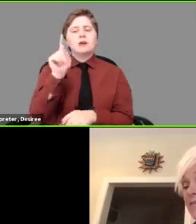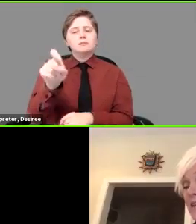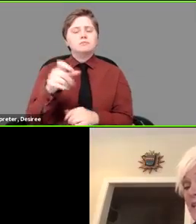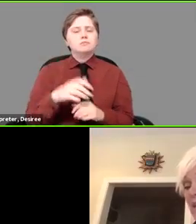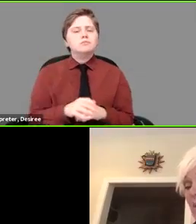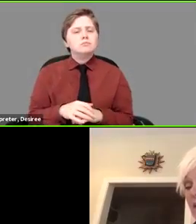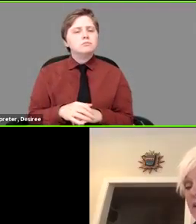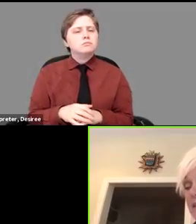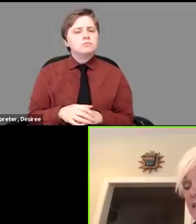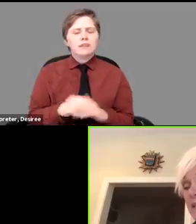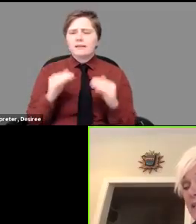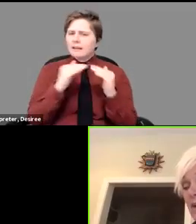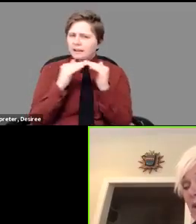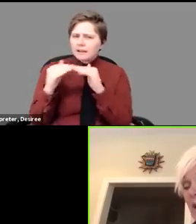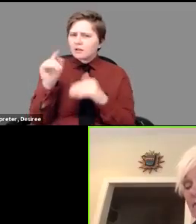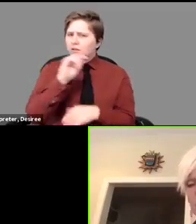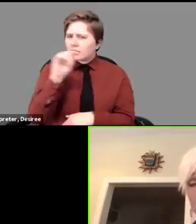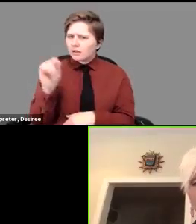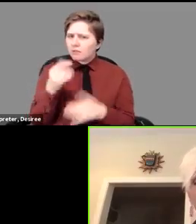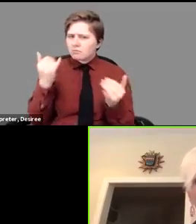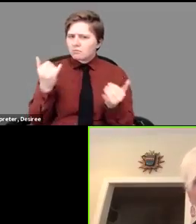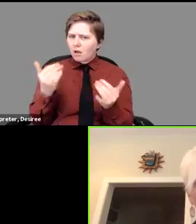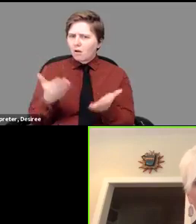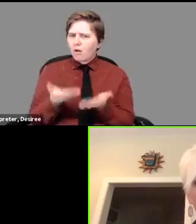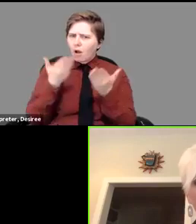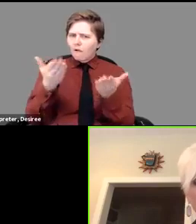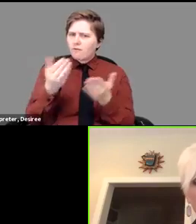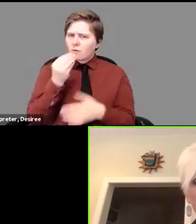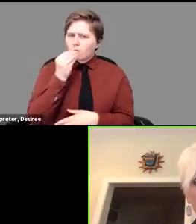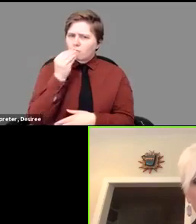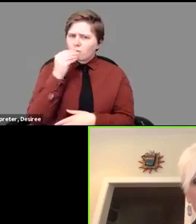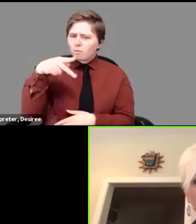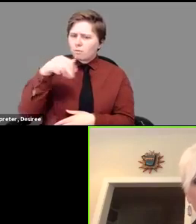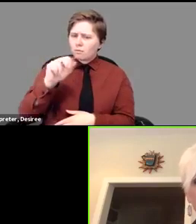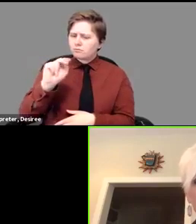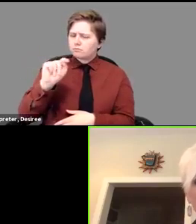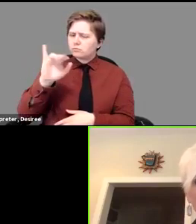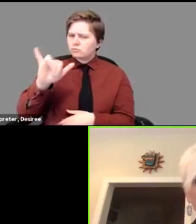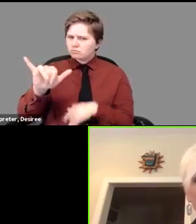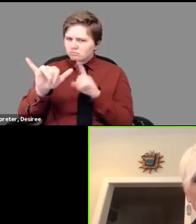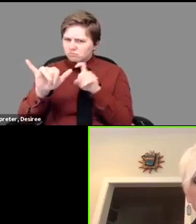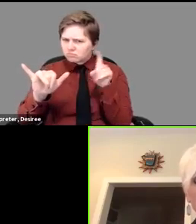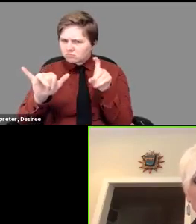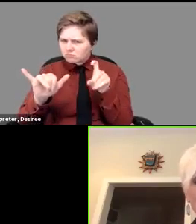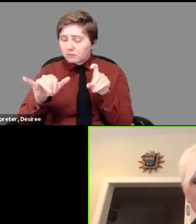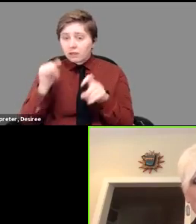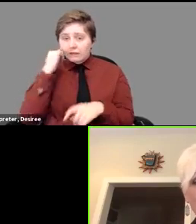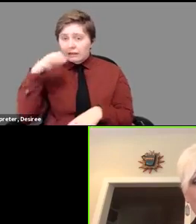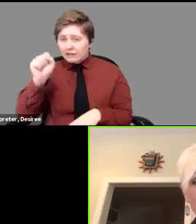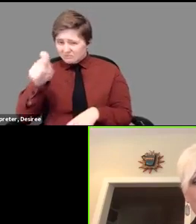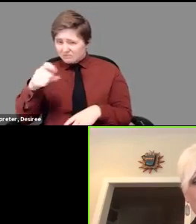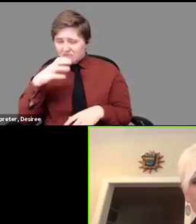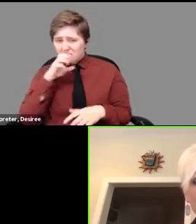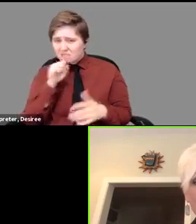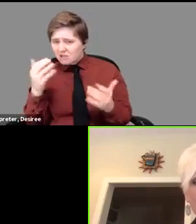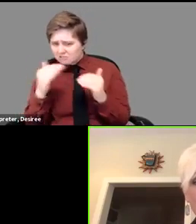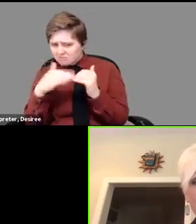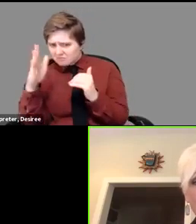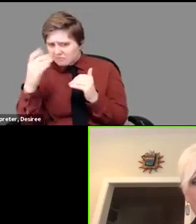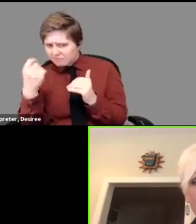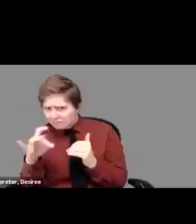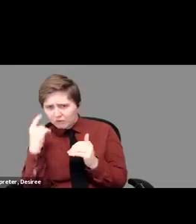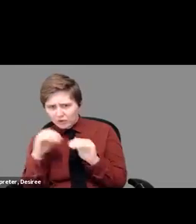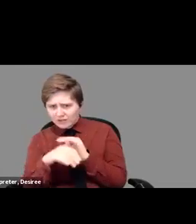if Equality Toledo offers a food pantry, and if so, do you have to be 18 to access